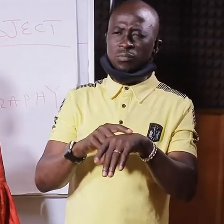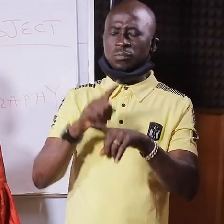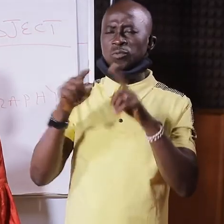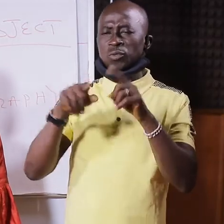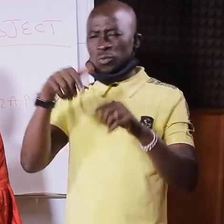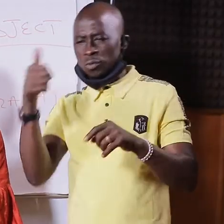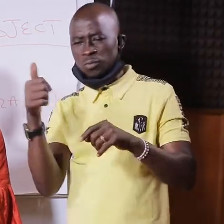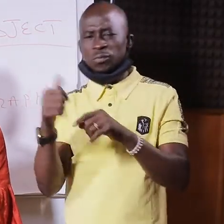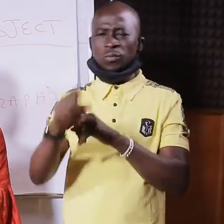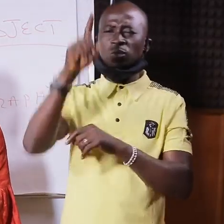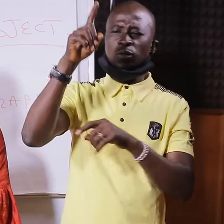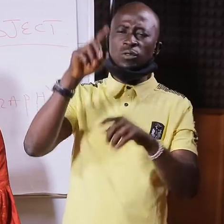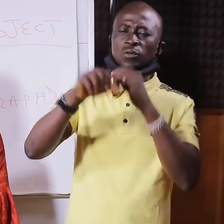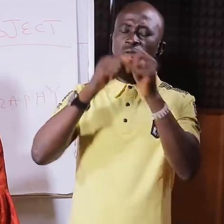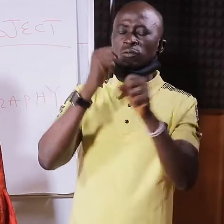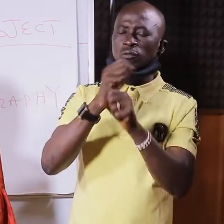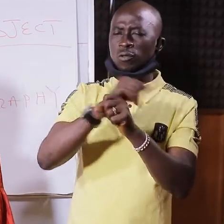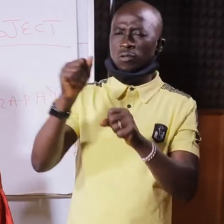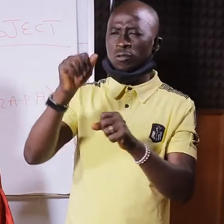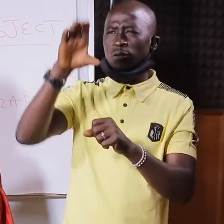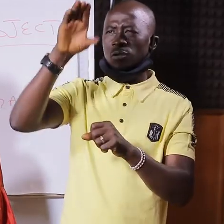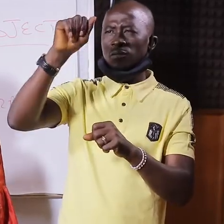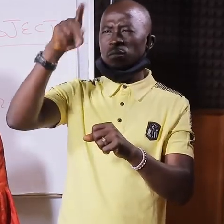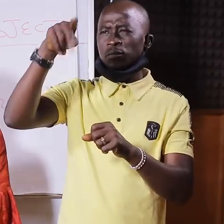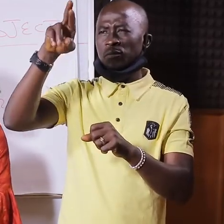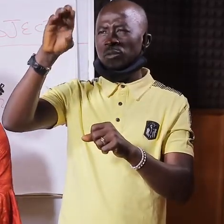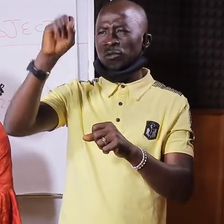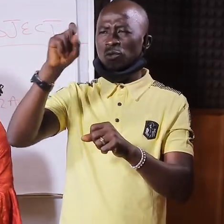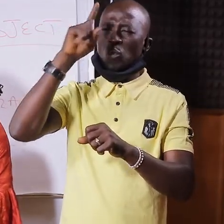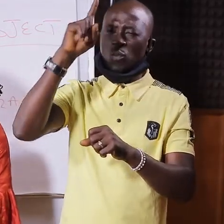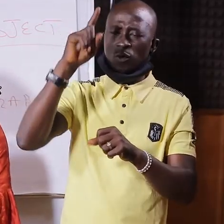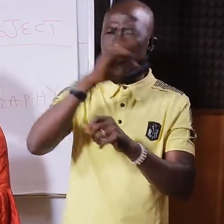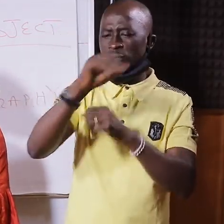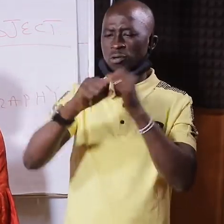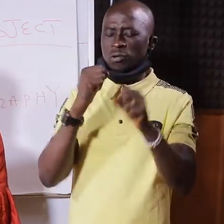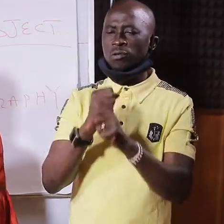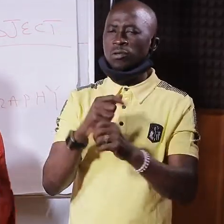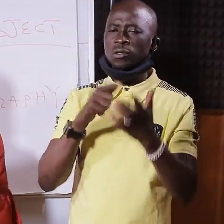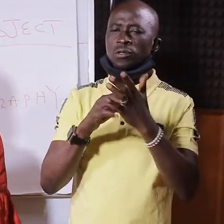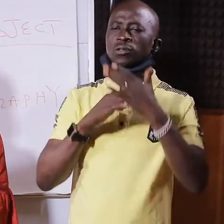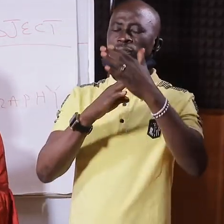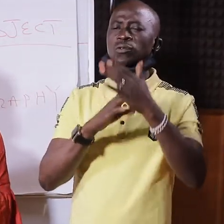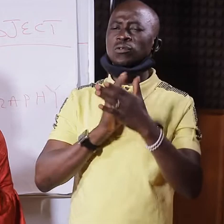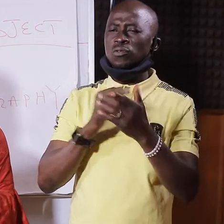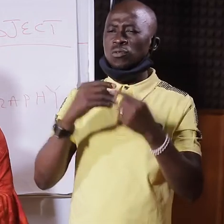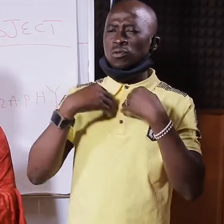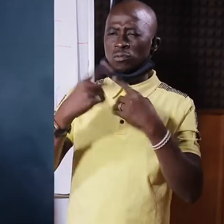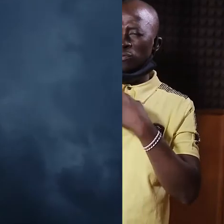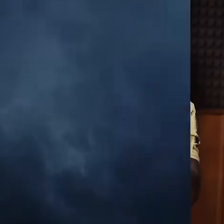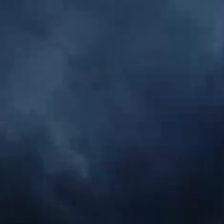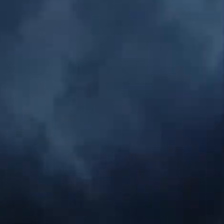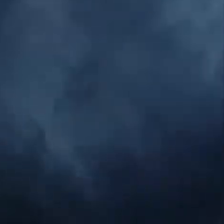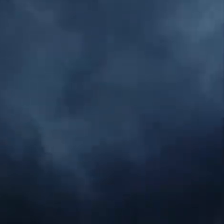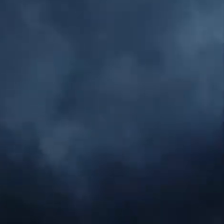once a year, and at the Tropic of Capricorn once a year. So this leads us to have 2 equinoxes, 2